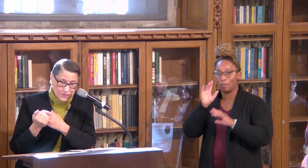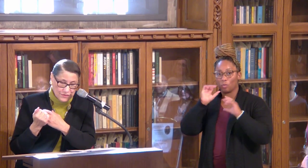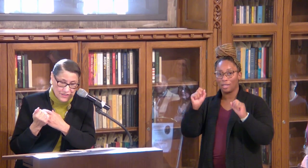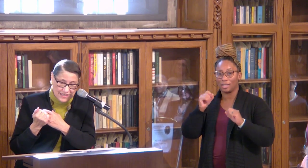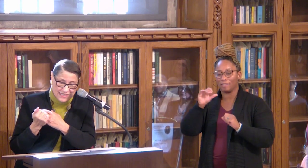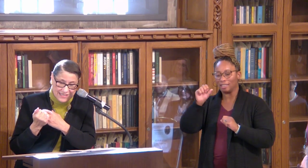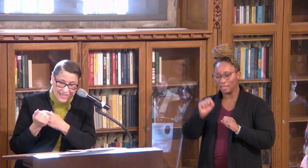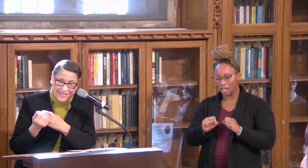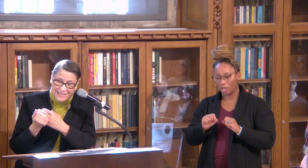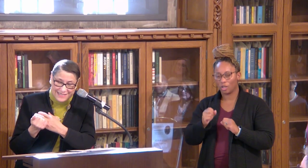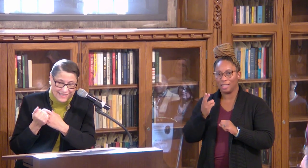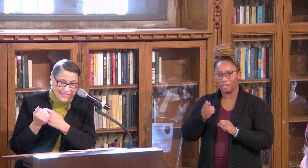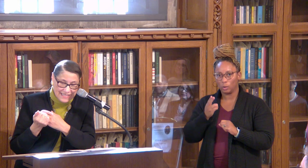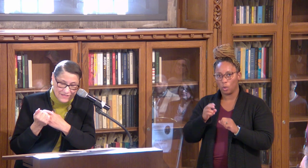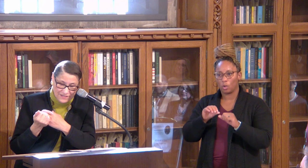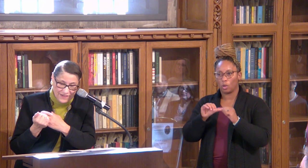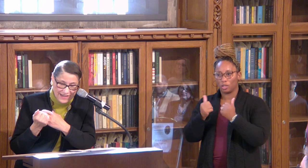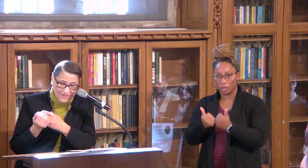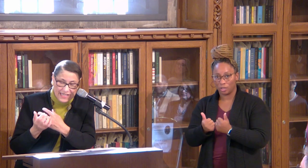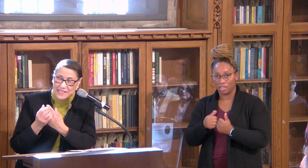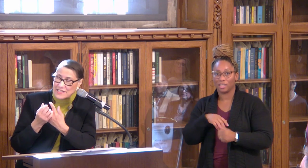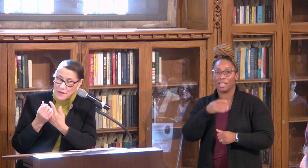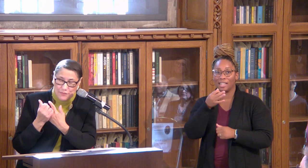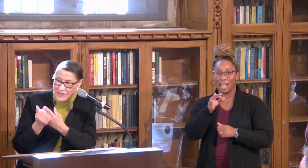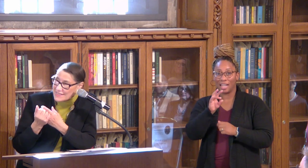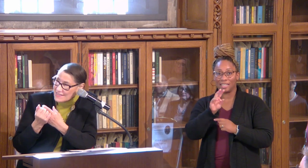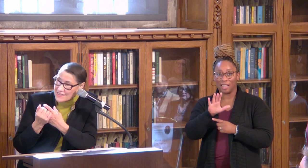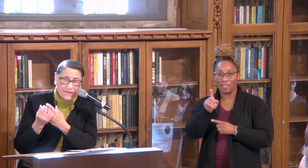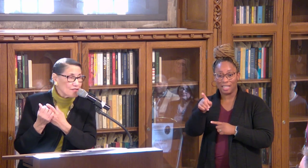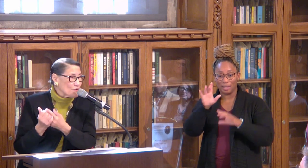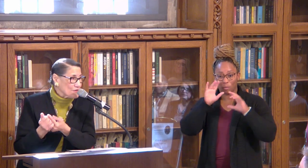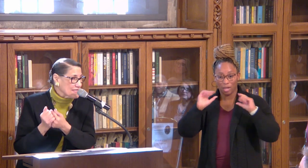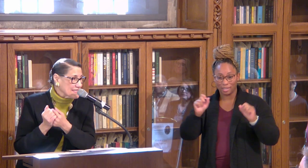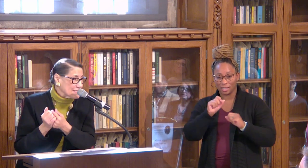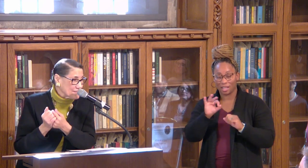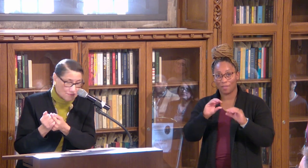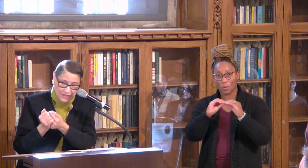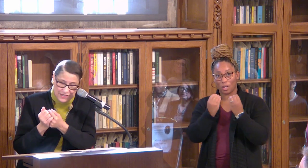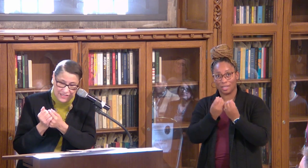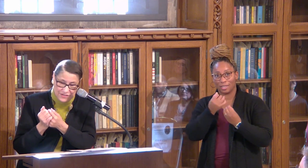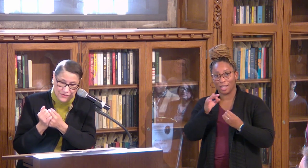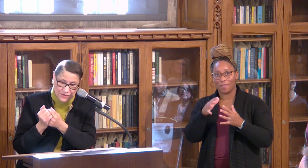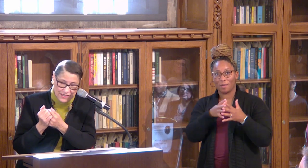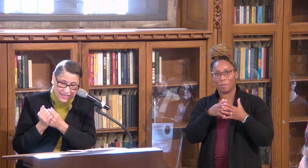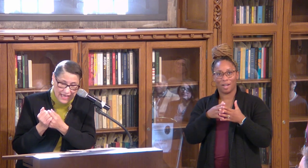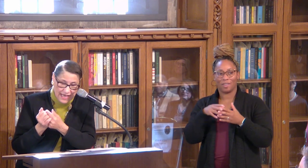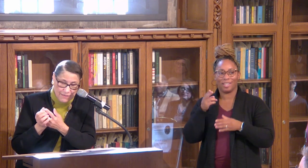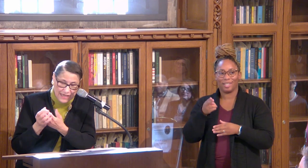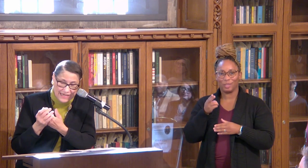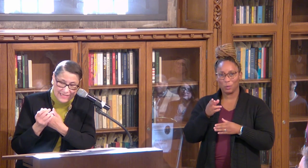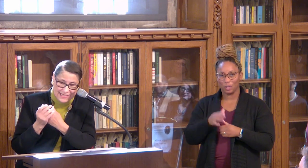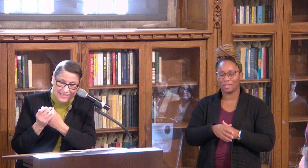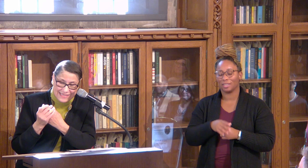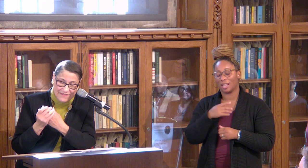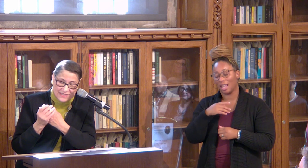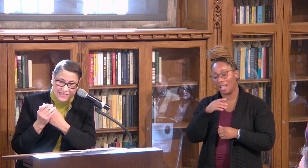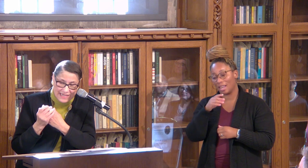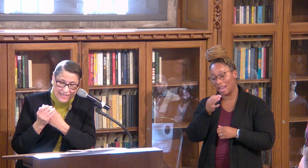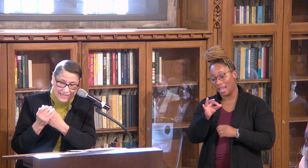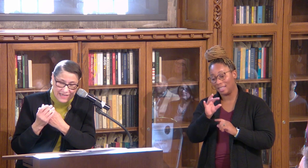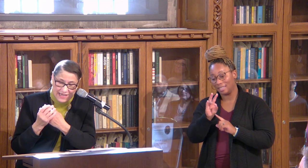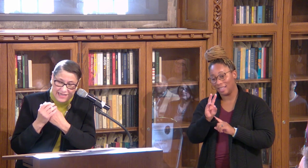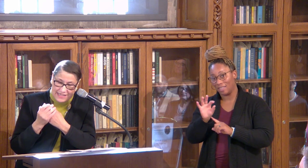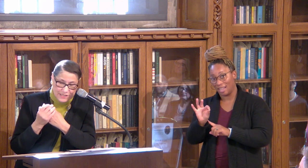historical Association 1975 he's president of the organization of American historians and By